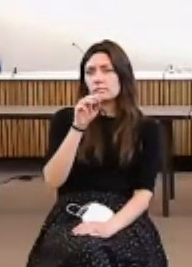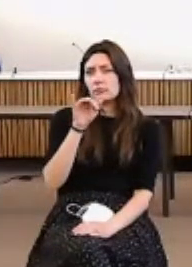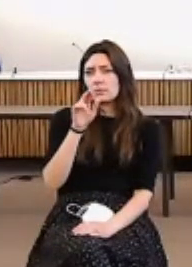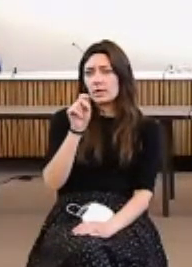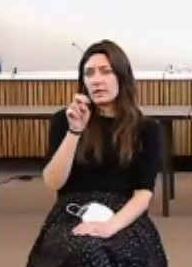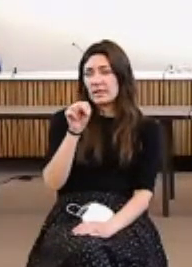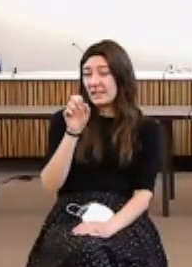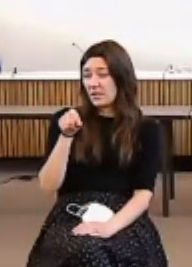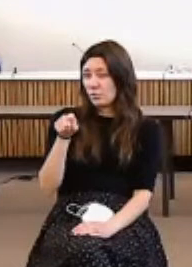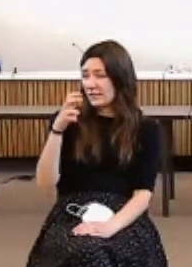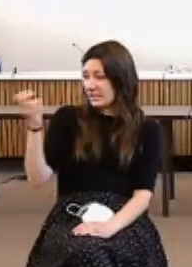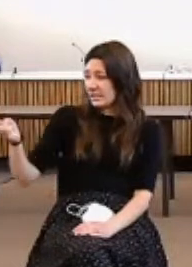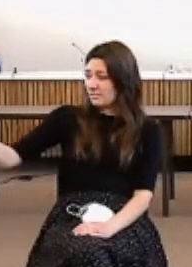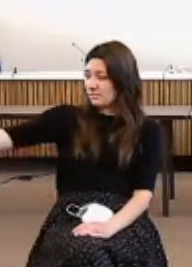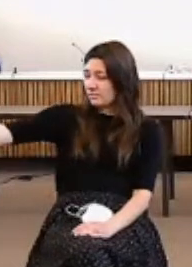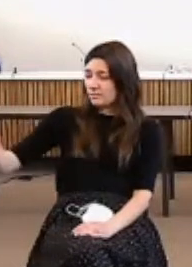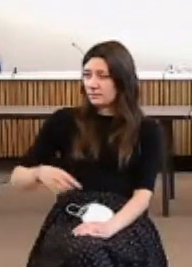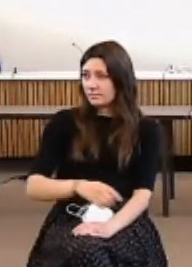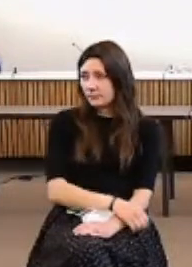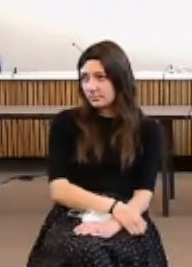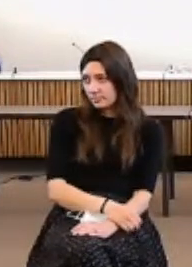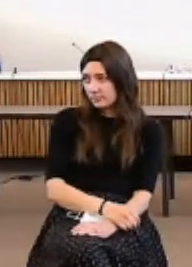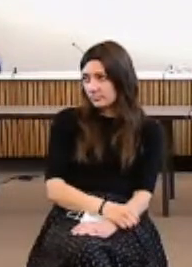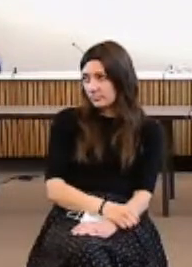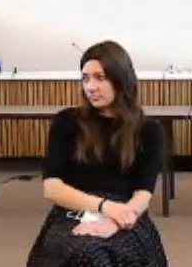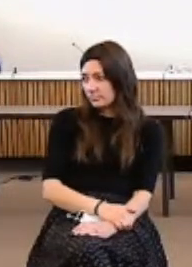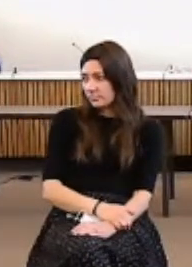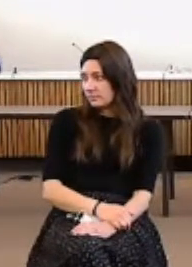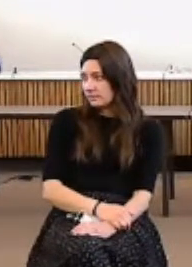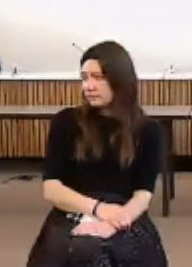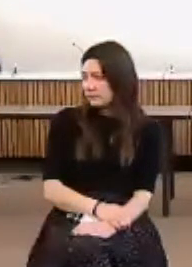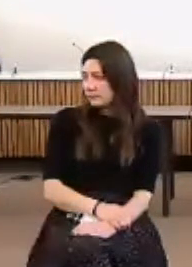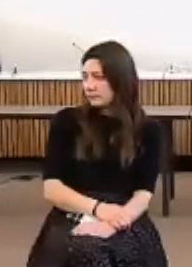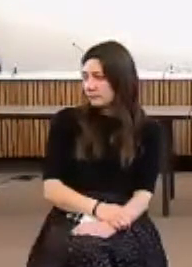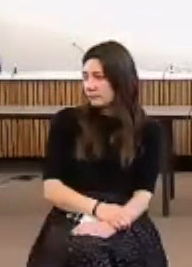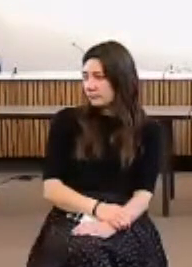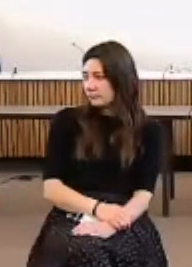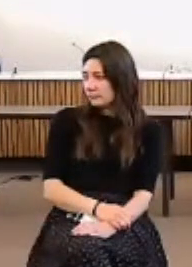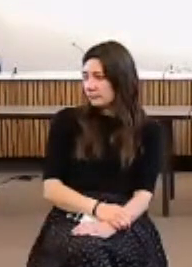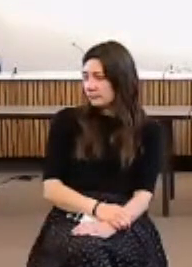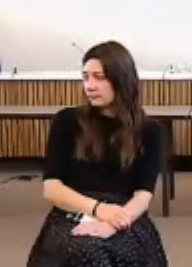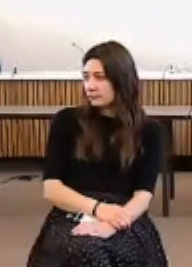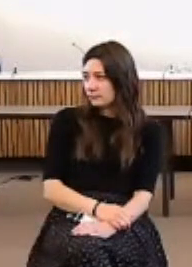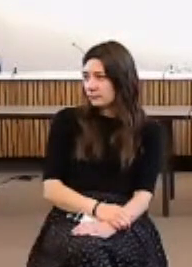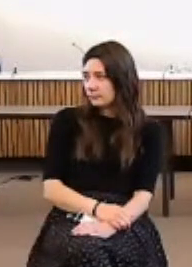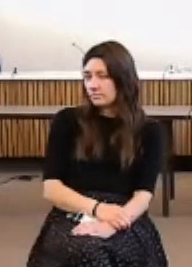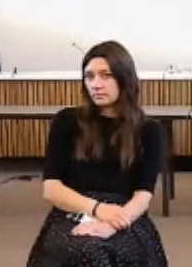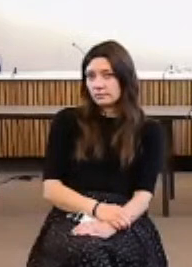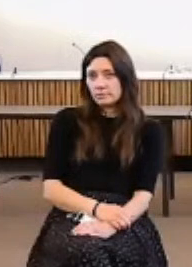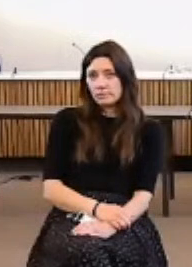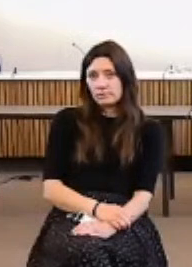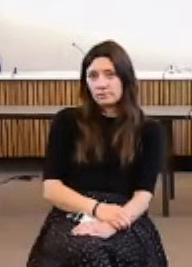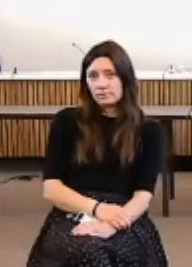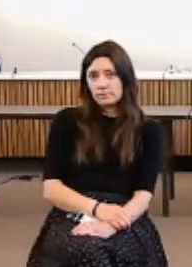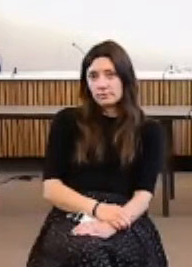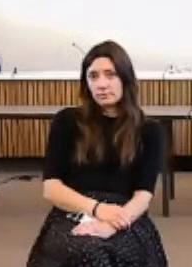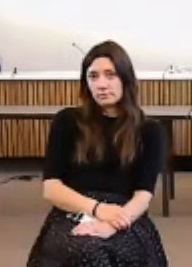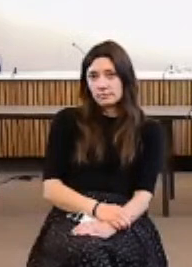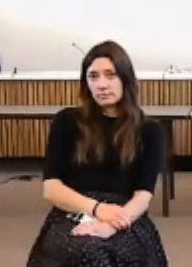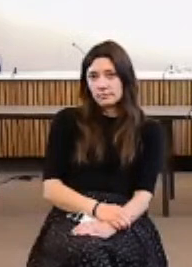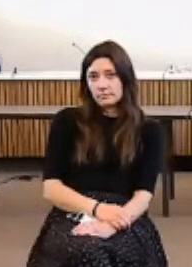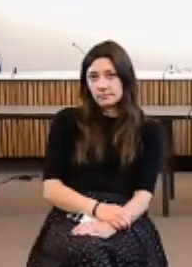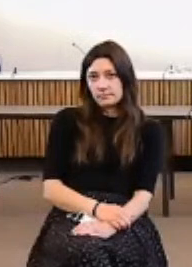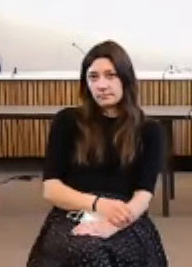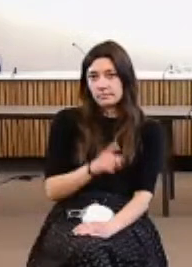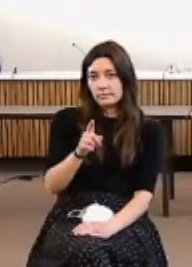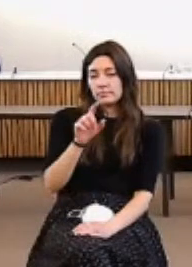at the table? That way you have that microphone there to answer, and that way the public can use the podium. Great, thank you.